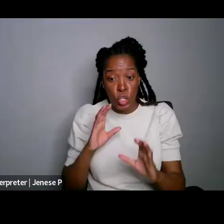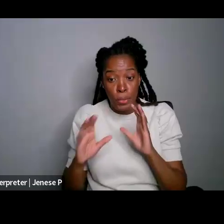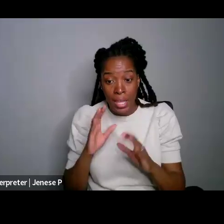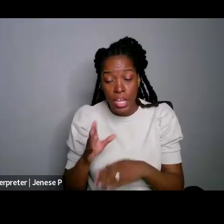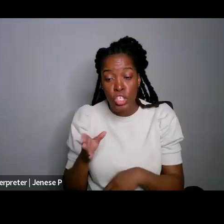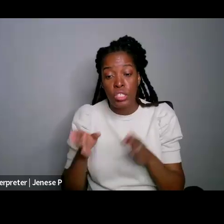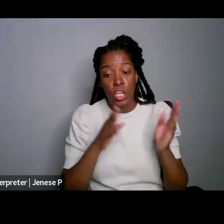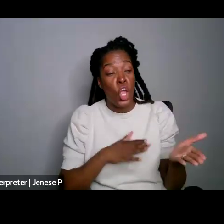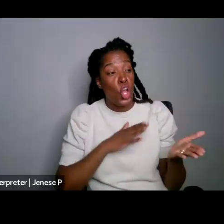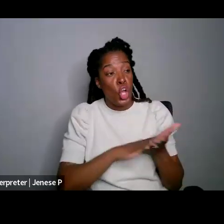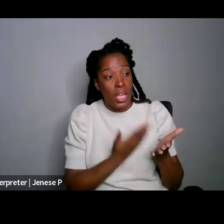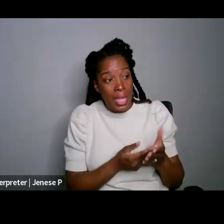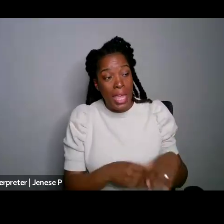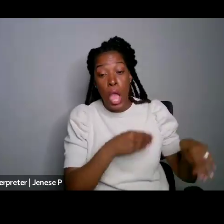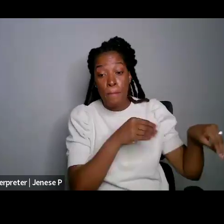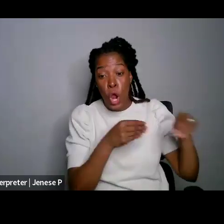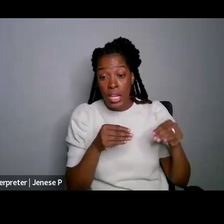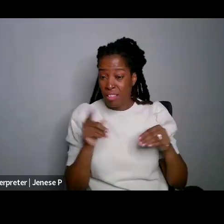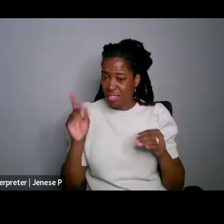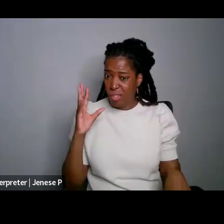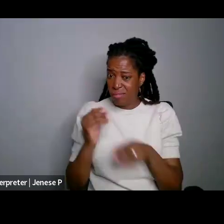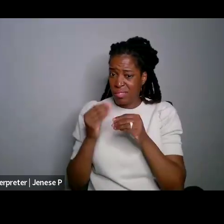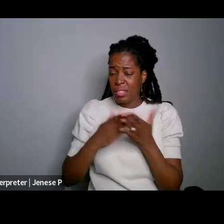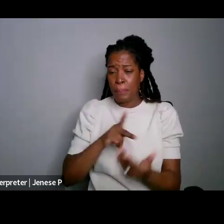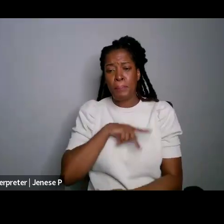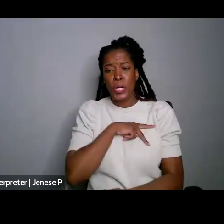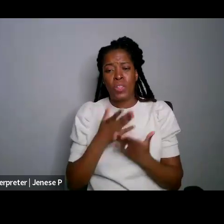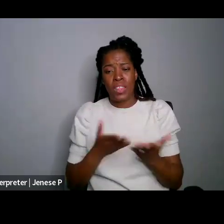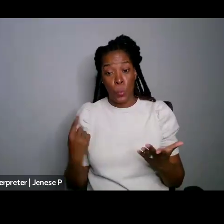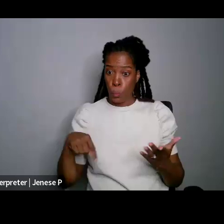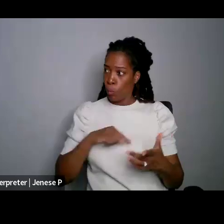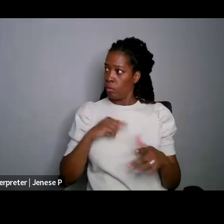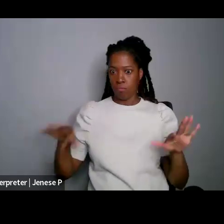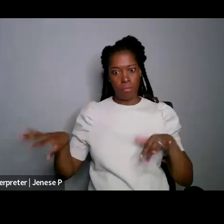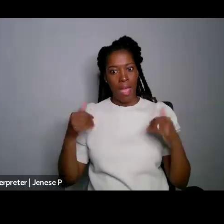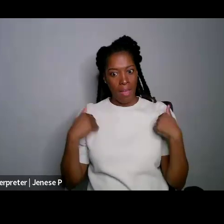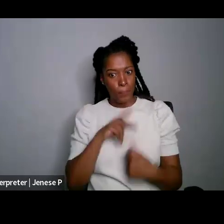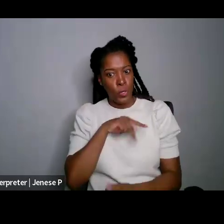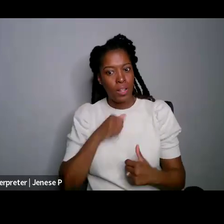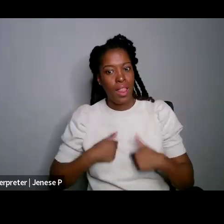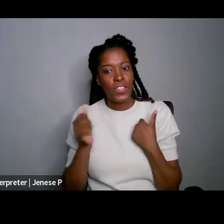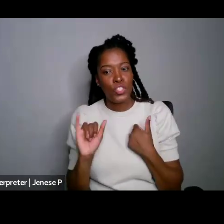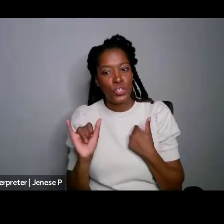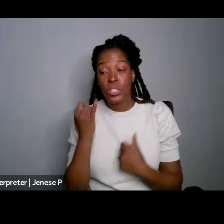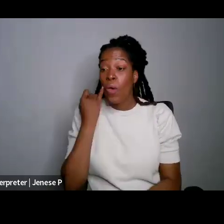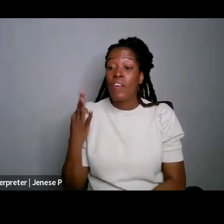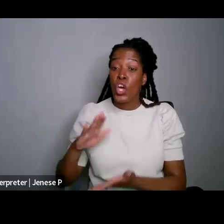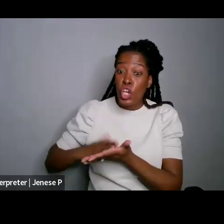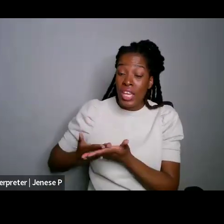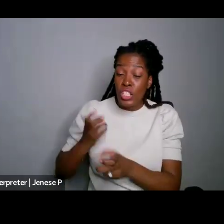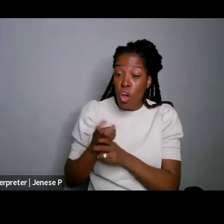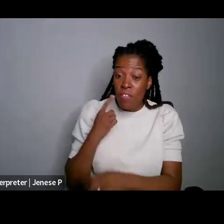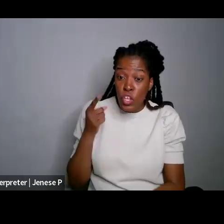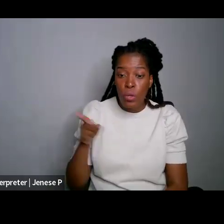cooking, marketing, yes, put the personal stuff in there too. We all have personal lives. So if cooking is hard for you, reading on a